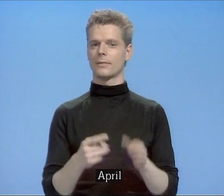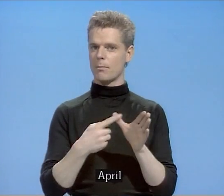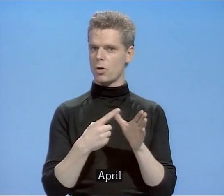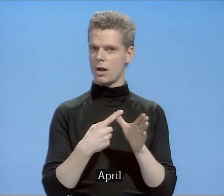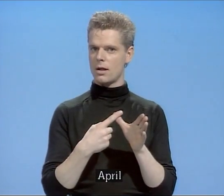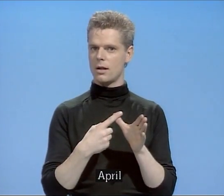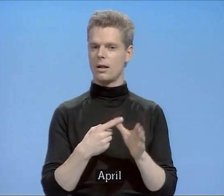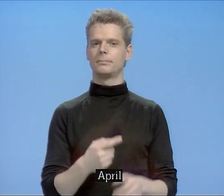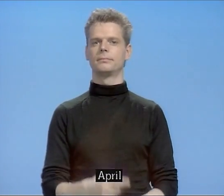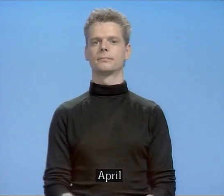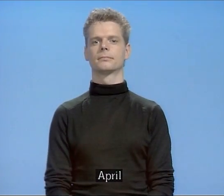April,